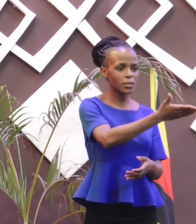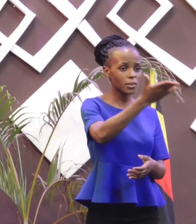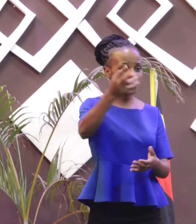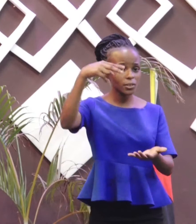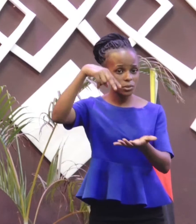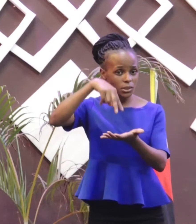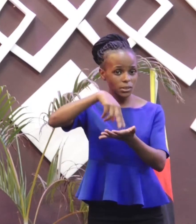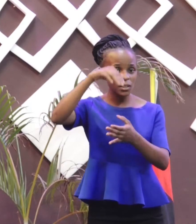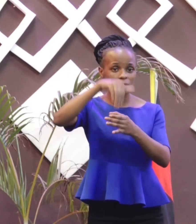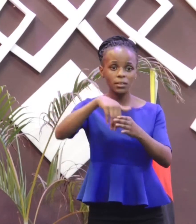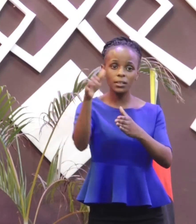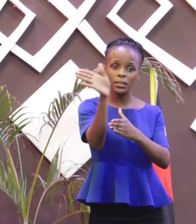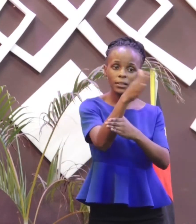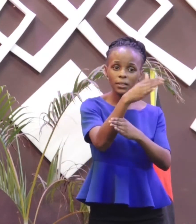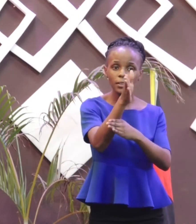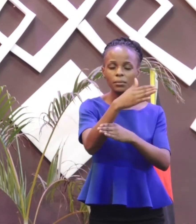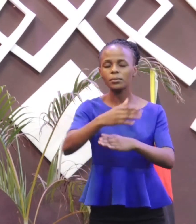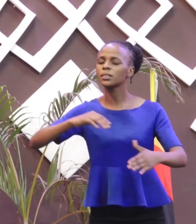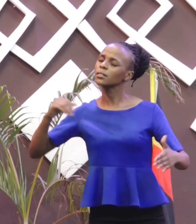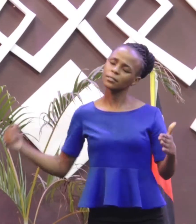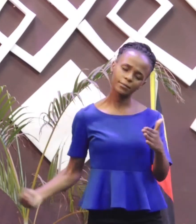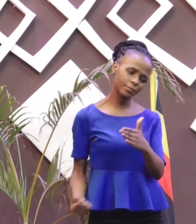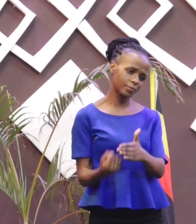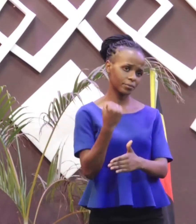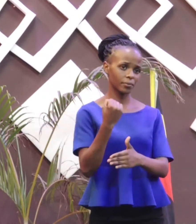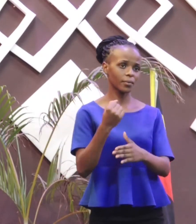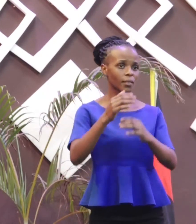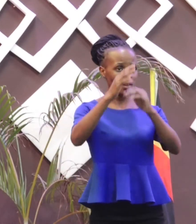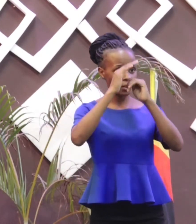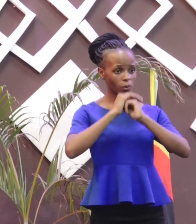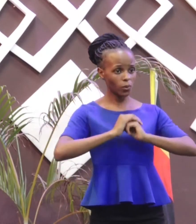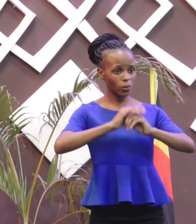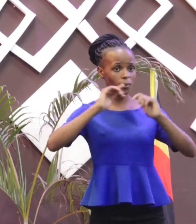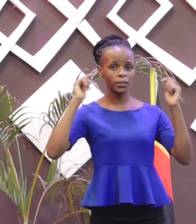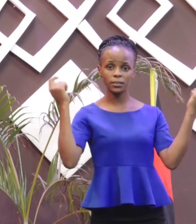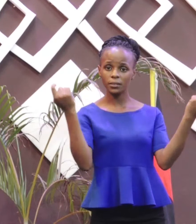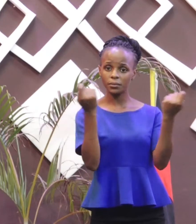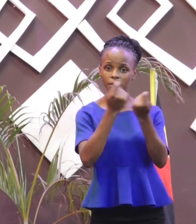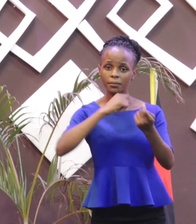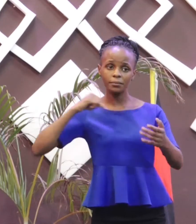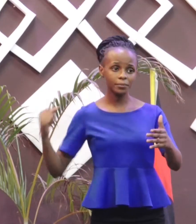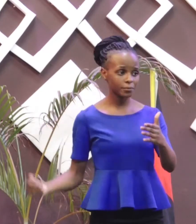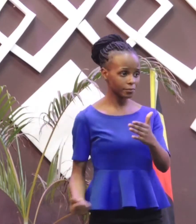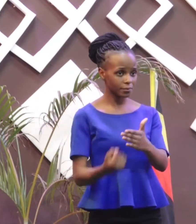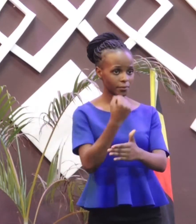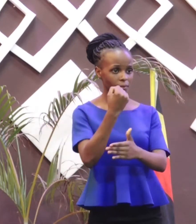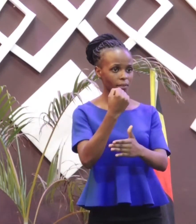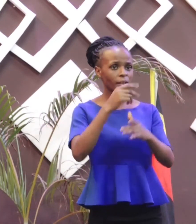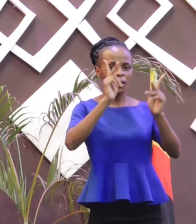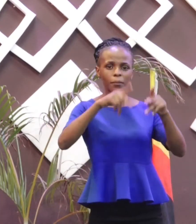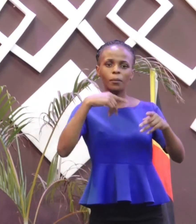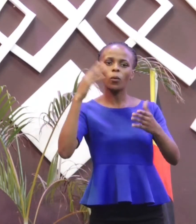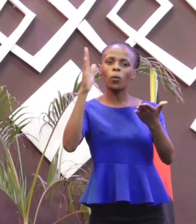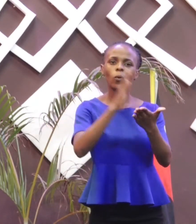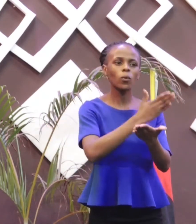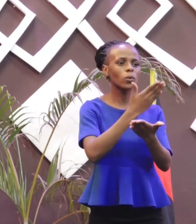arise. Kati wonna w'oyimirira mu kuweereza okw'enjawulo naawe yimirira. Worship team, arise. Aba worship team mugolokoke. The people that share with